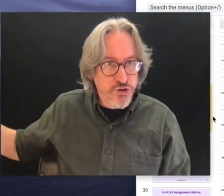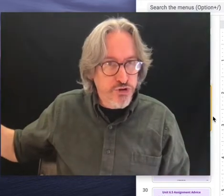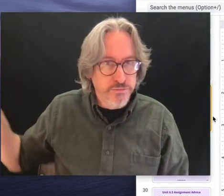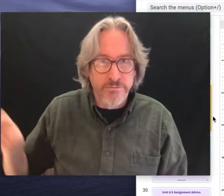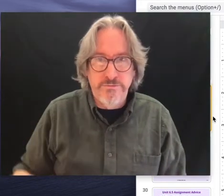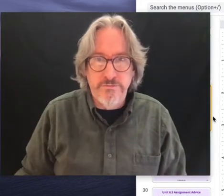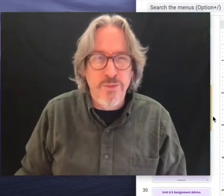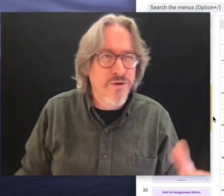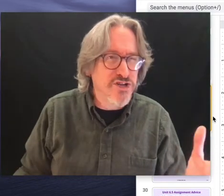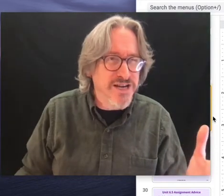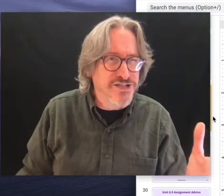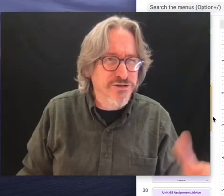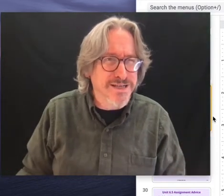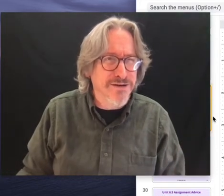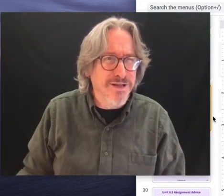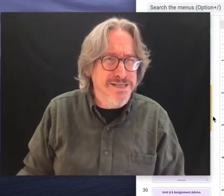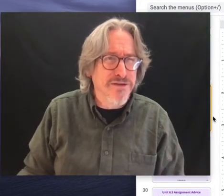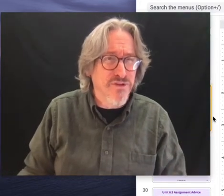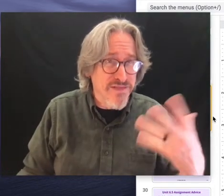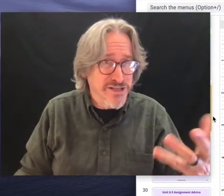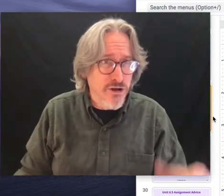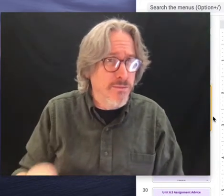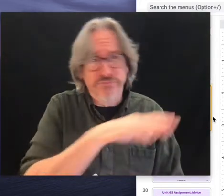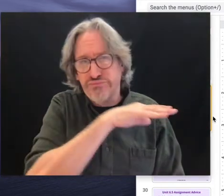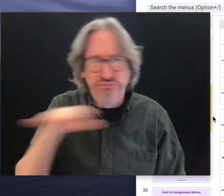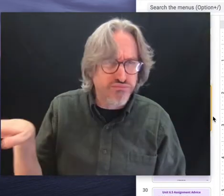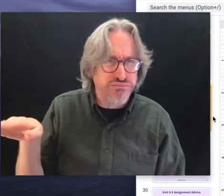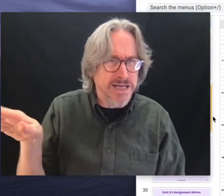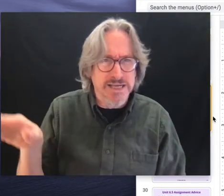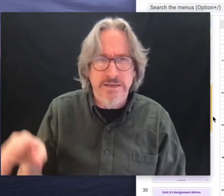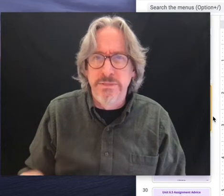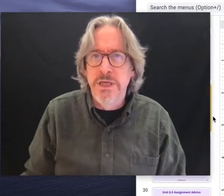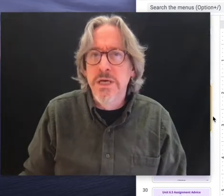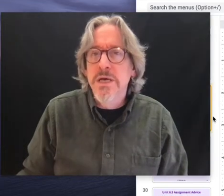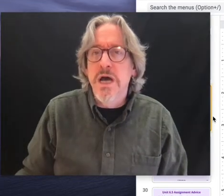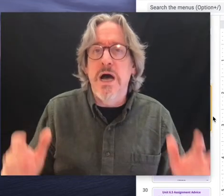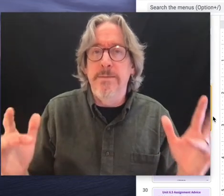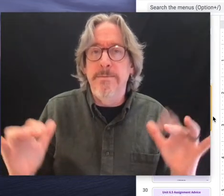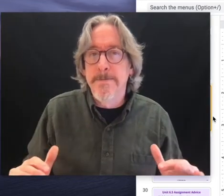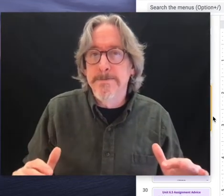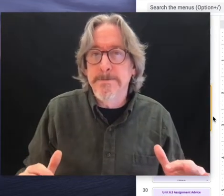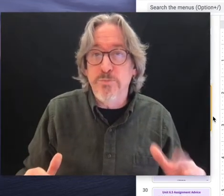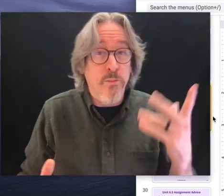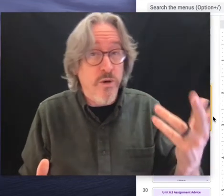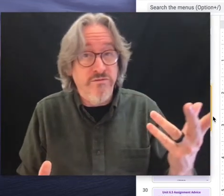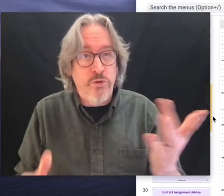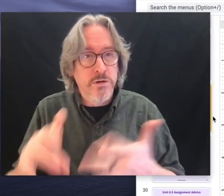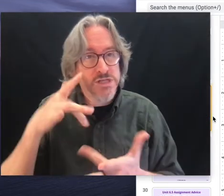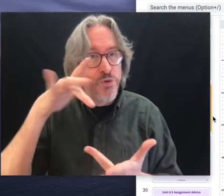else. More of a gesture. That's not really a sign for that's all, but that's it. 1.4,